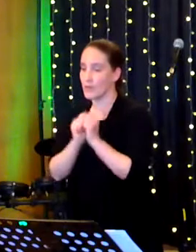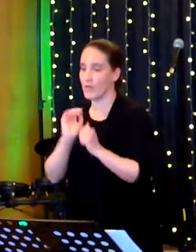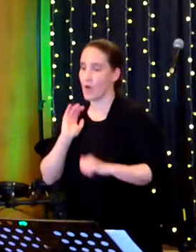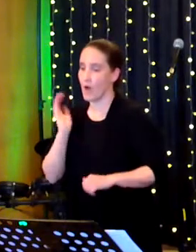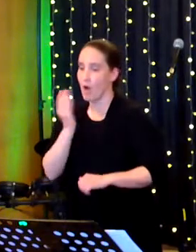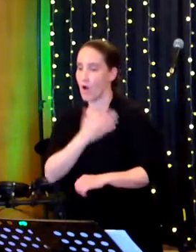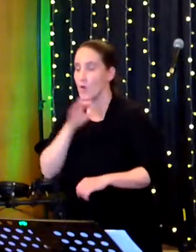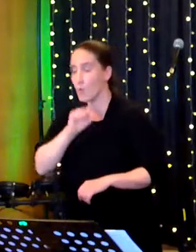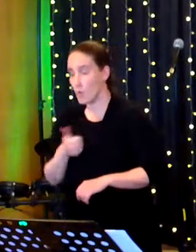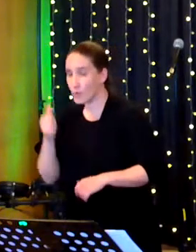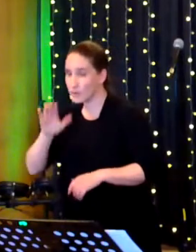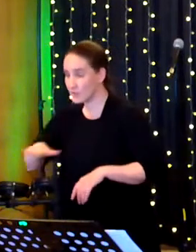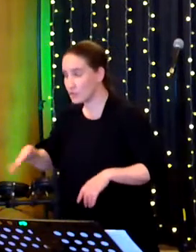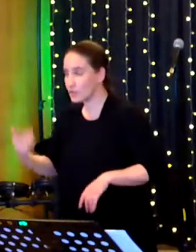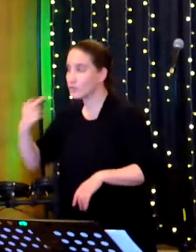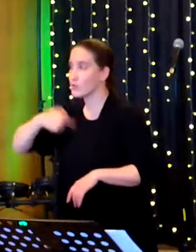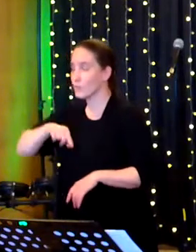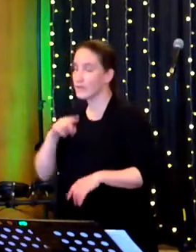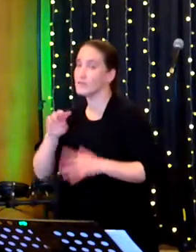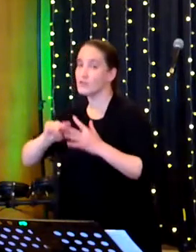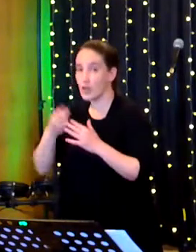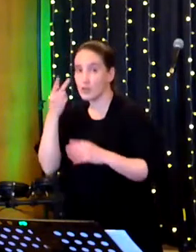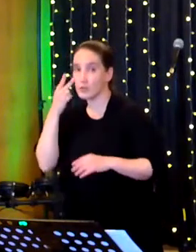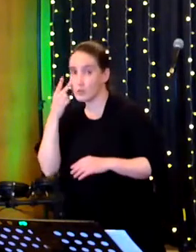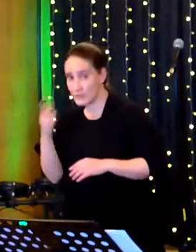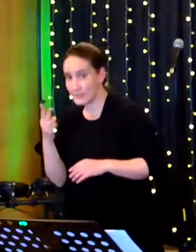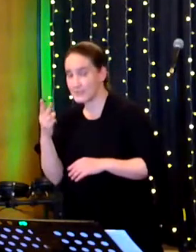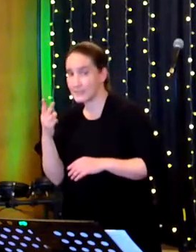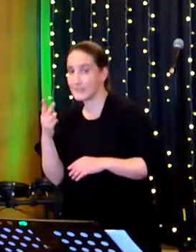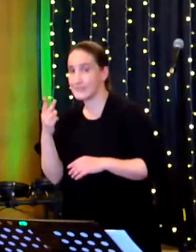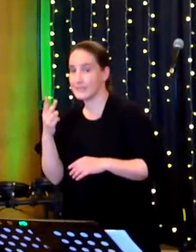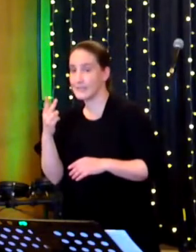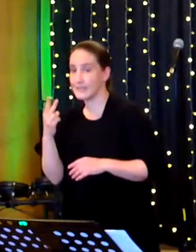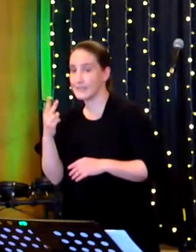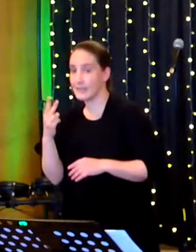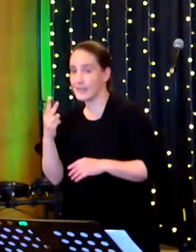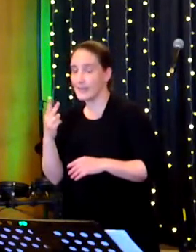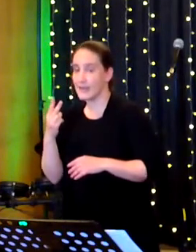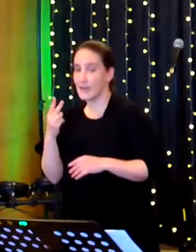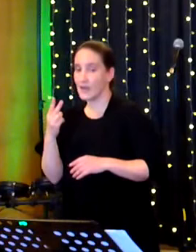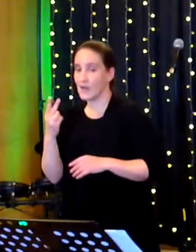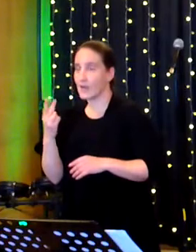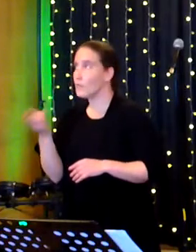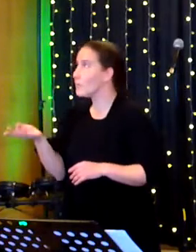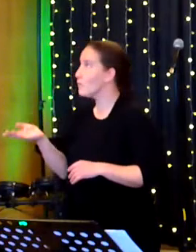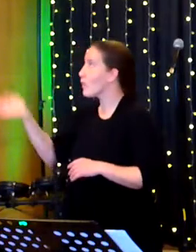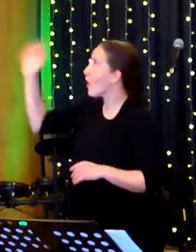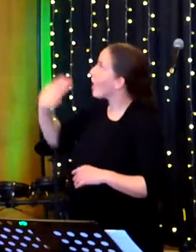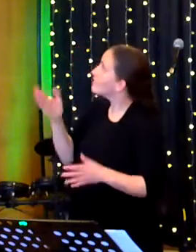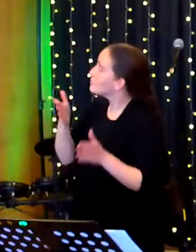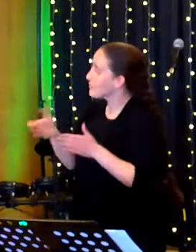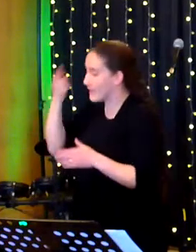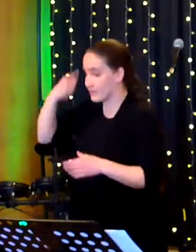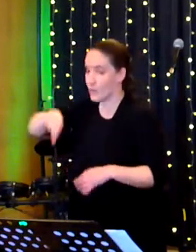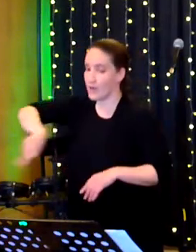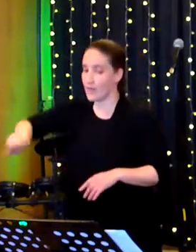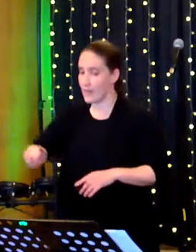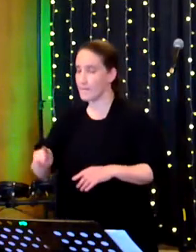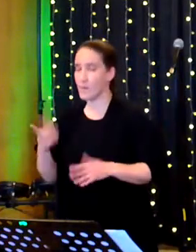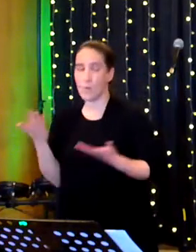married. And I got to say to Mitch, the day before they got married, I have been praying for you since before I even knew your